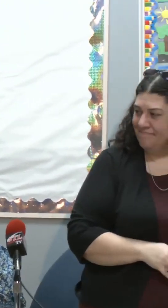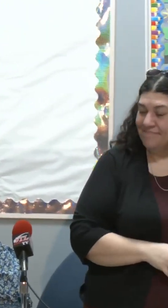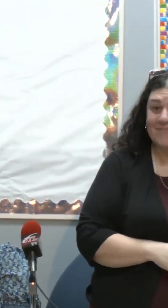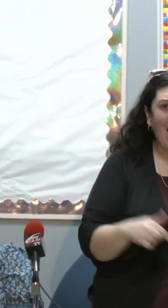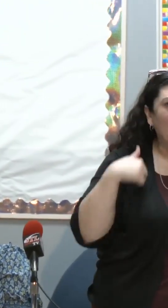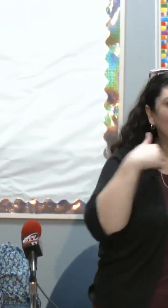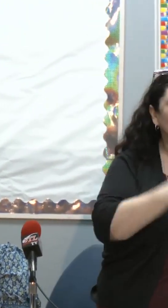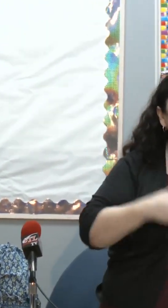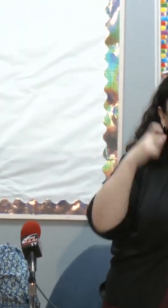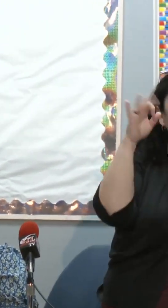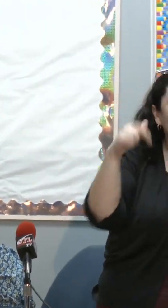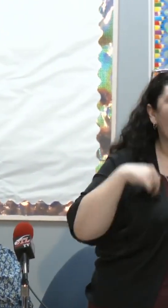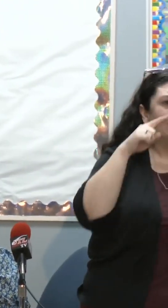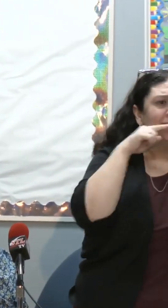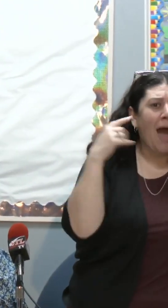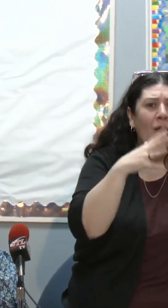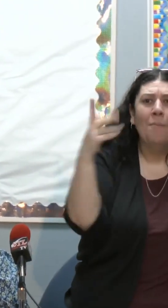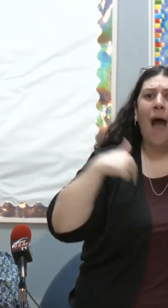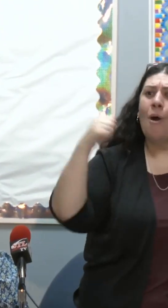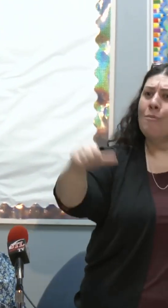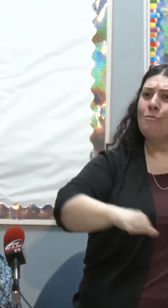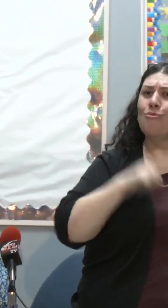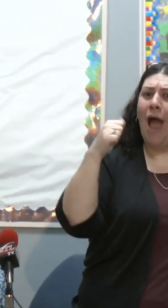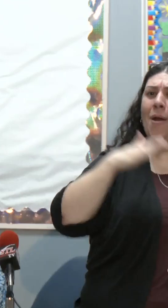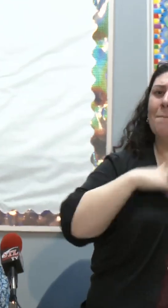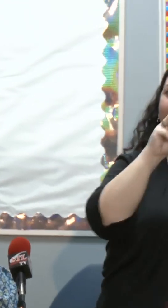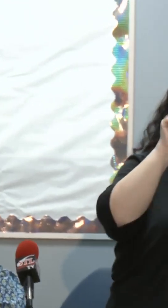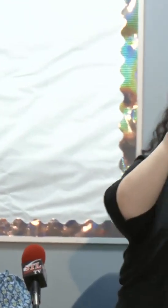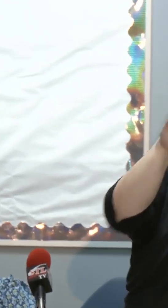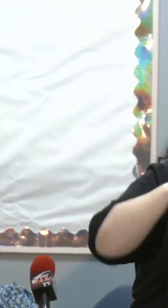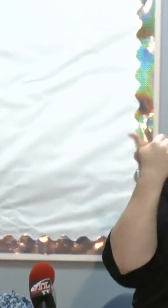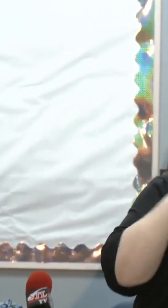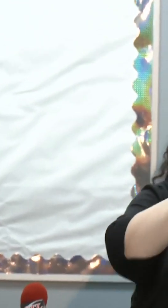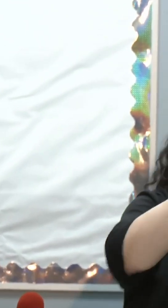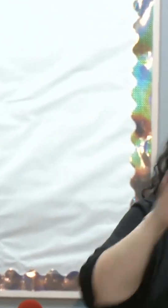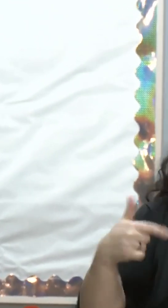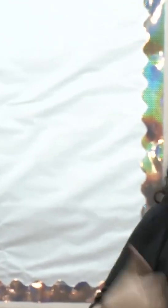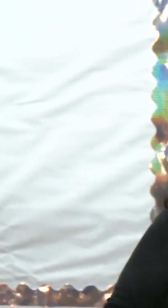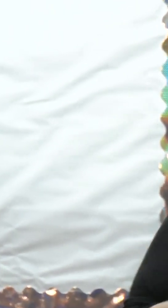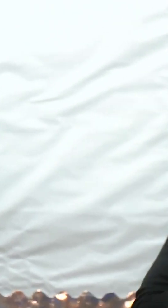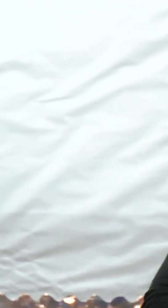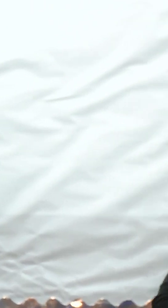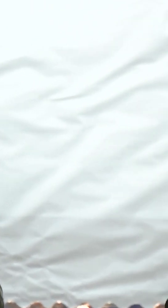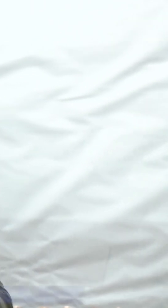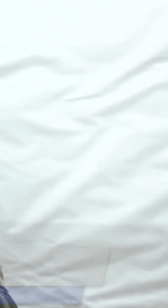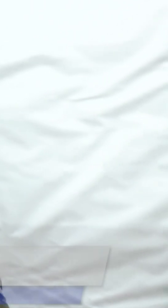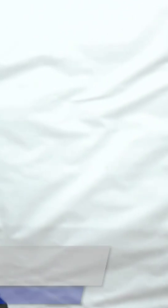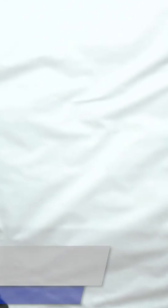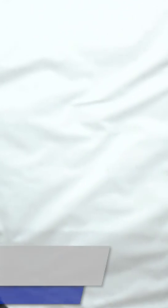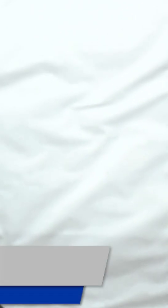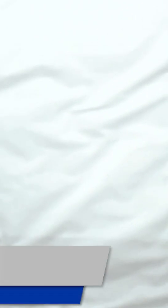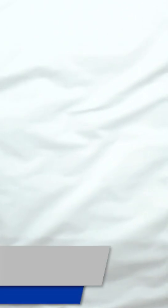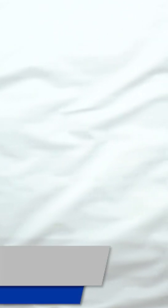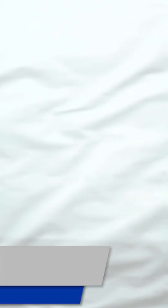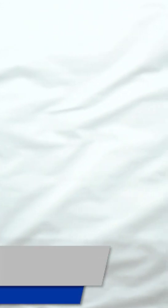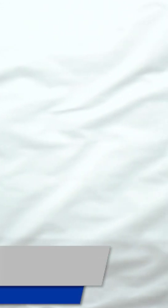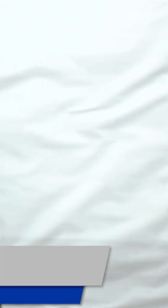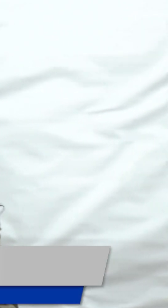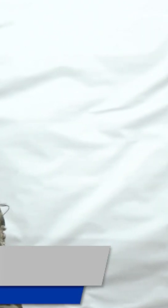I'm sorry if I'm smiling so much. I'm just so proud of my Mayor's Youth Cabinet. So good morning, everyone. Good